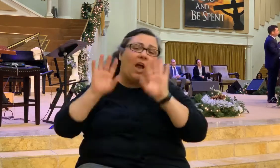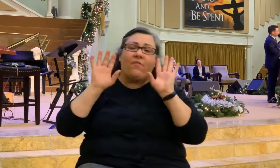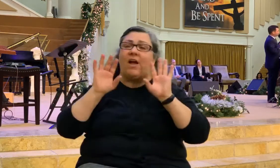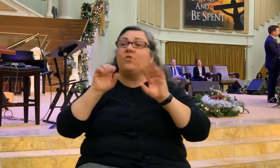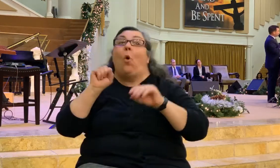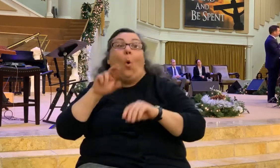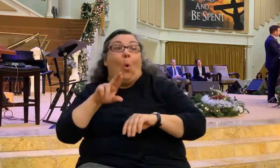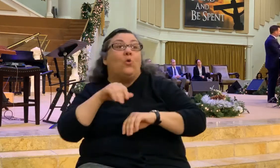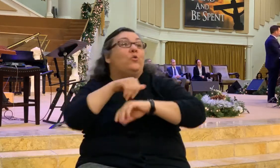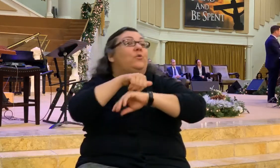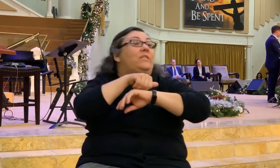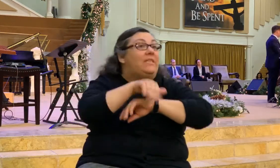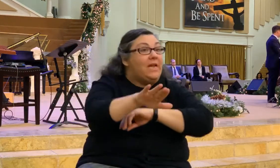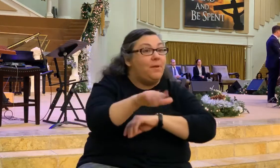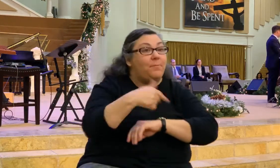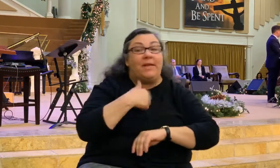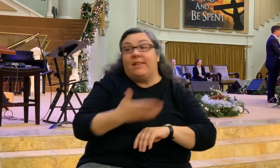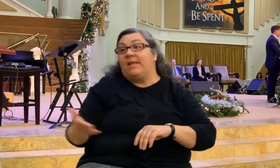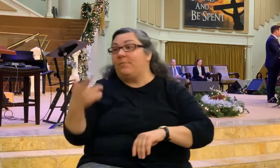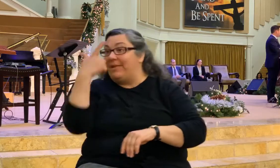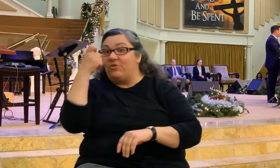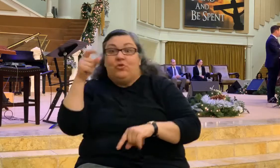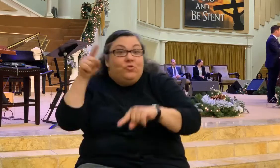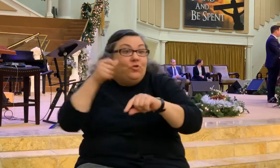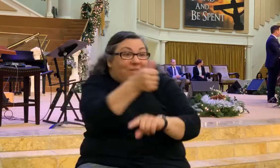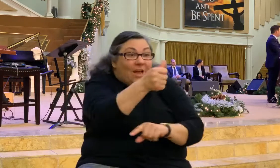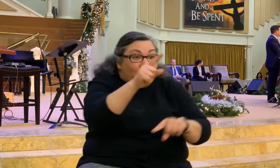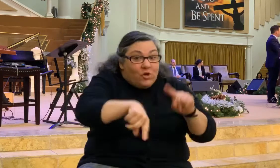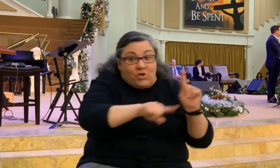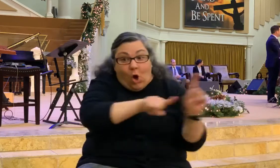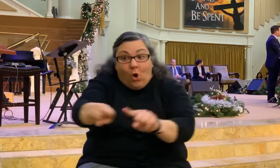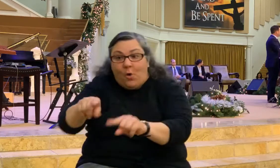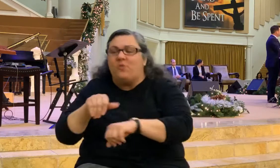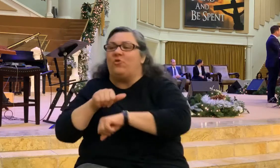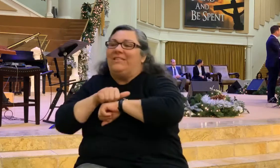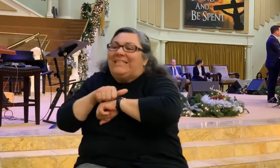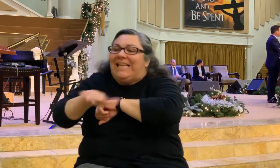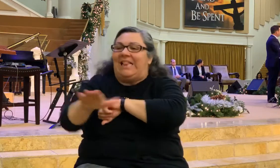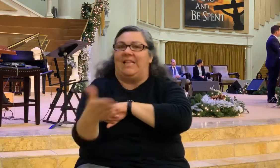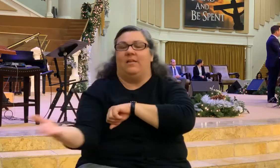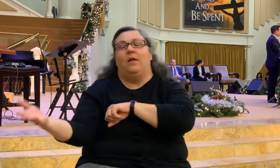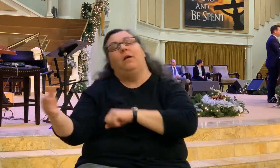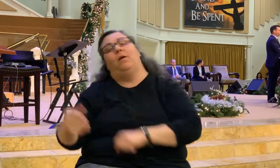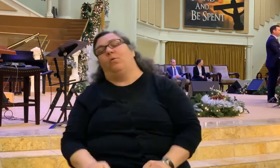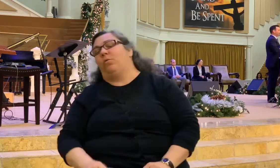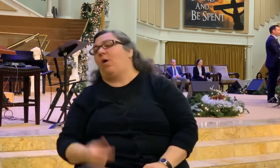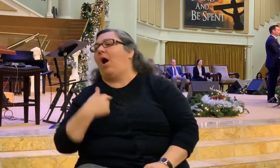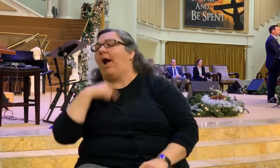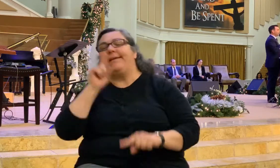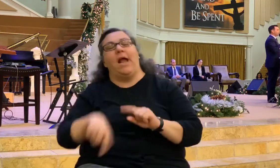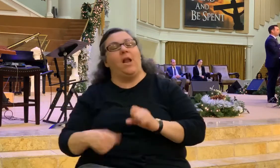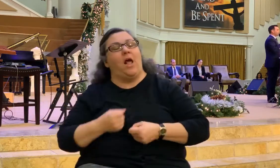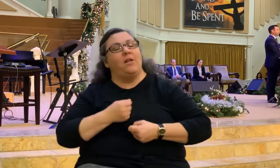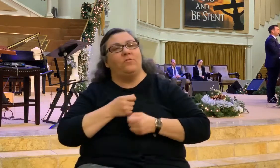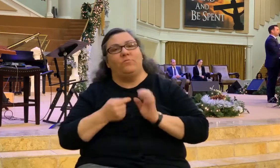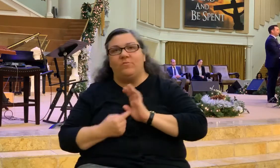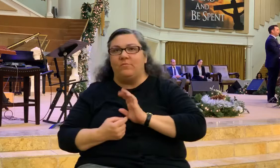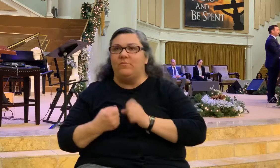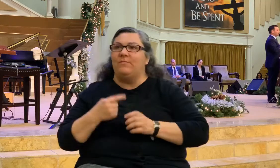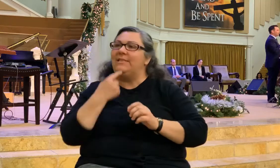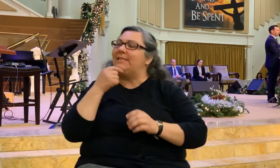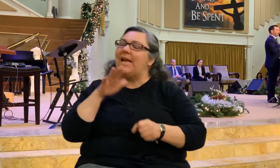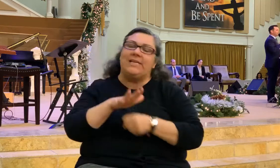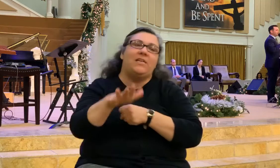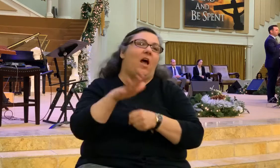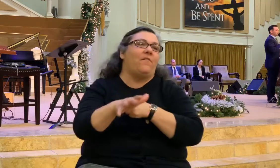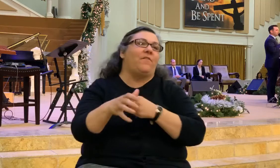sent resources because you couldn't go. And I could not express how thankful I am for you